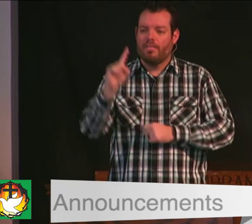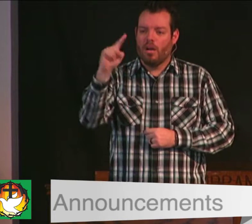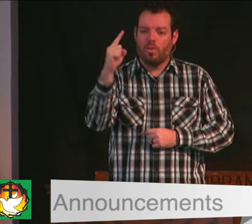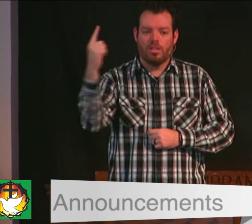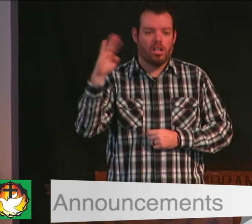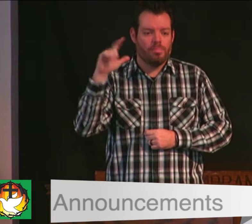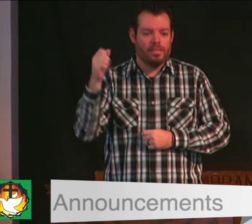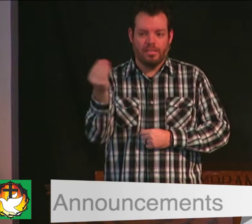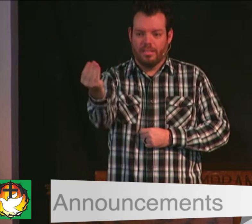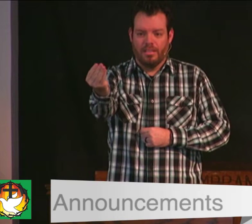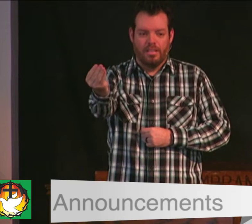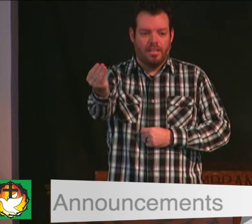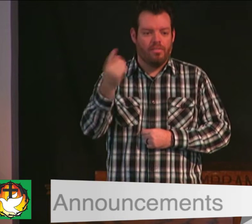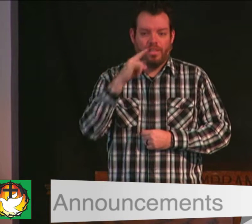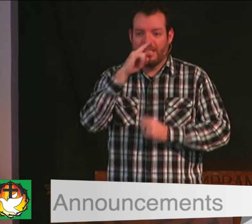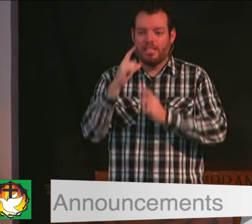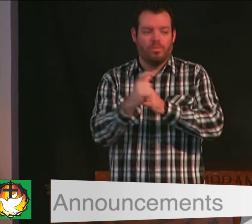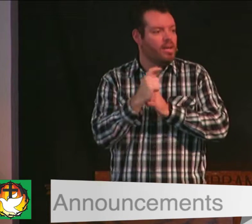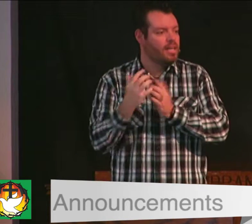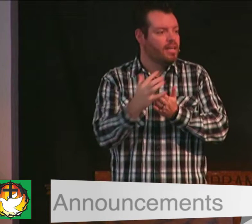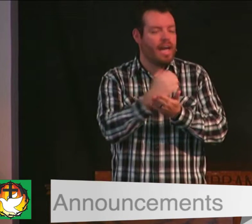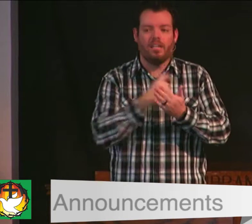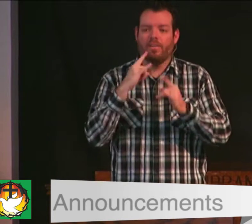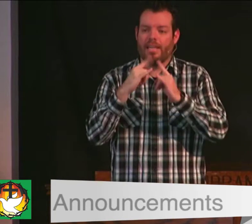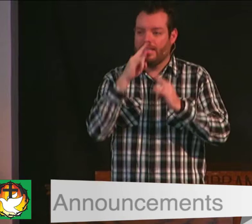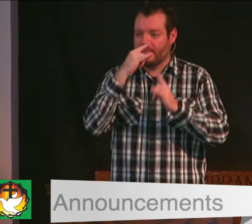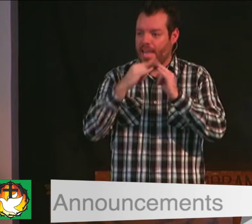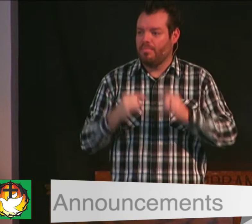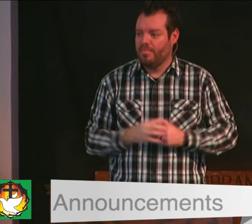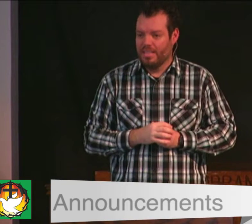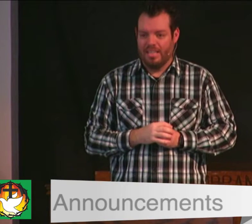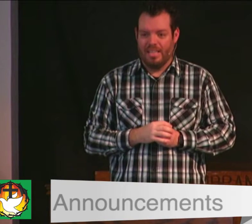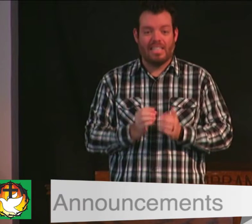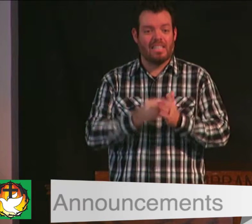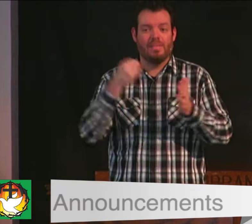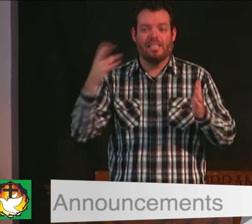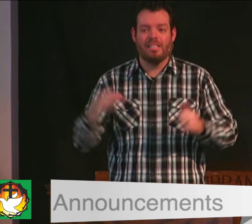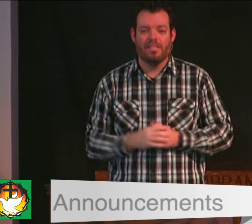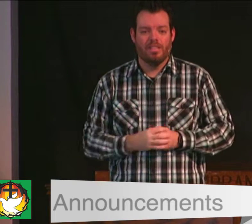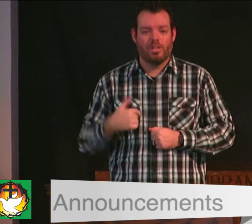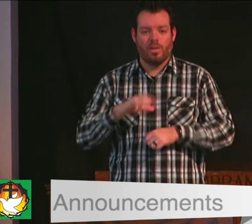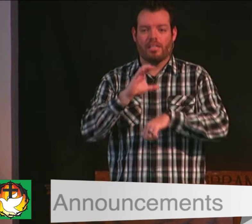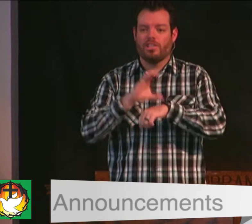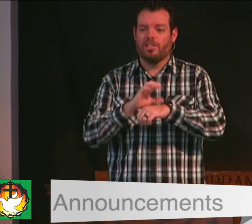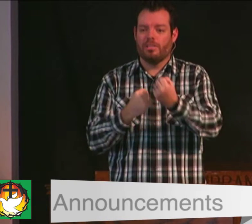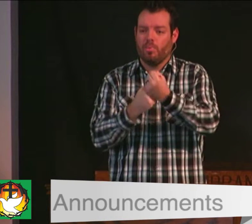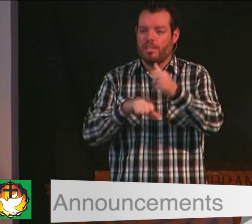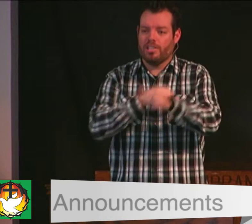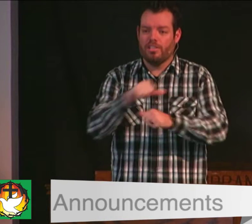give out $1 bills for the kids to run and gather for kids camp. It's expensive, so we as a church support each other as a